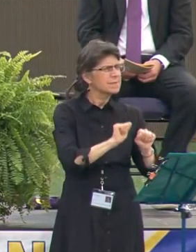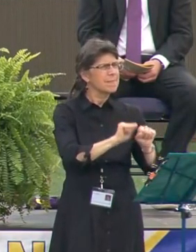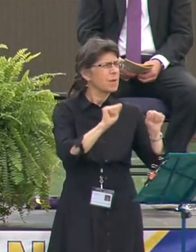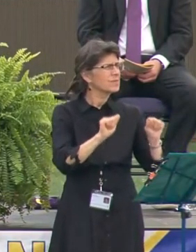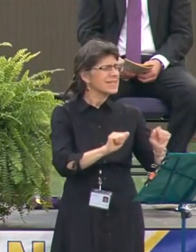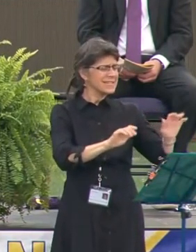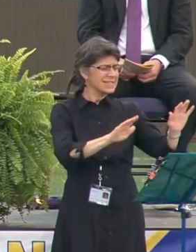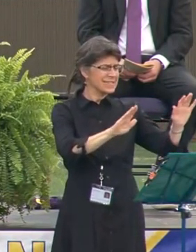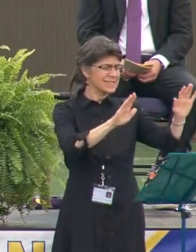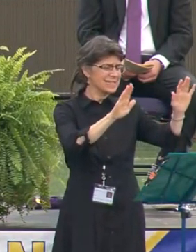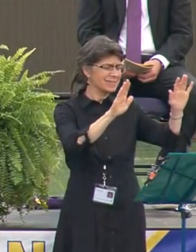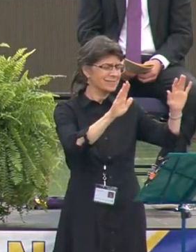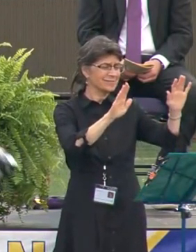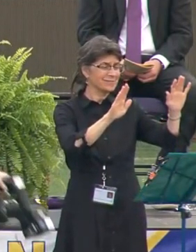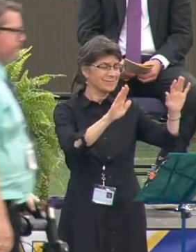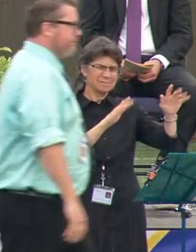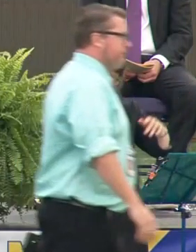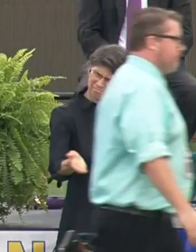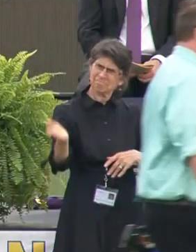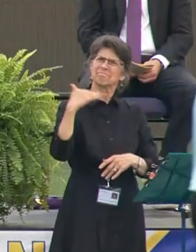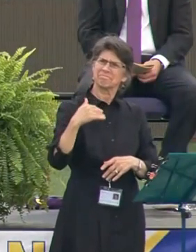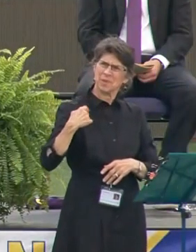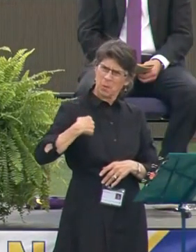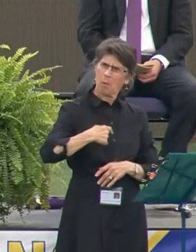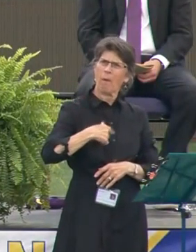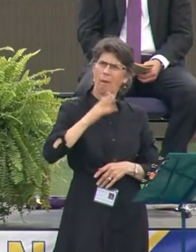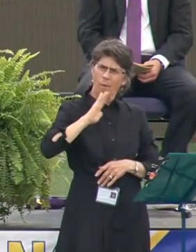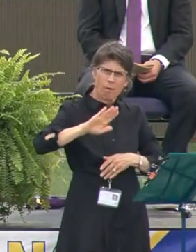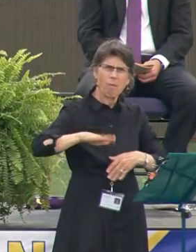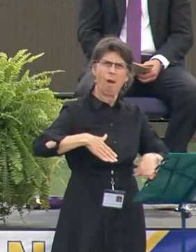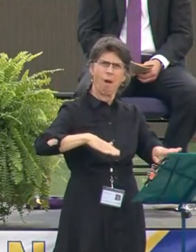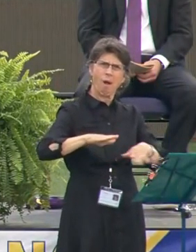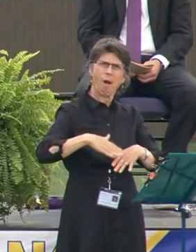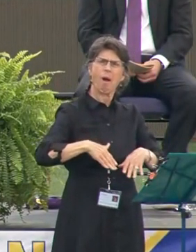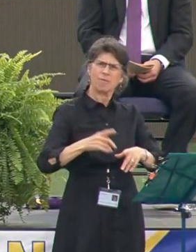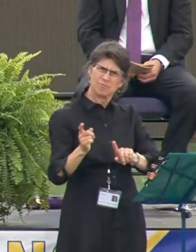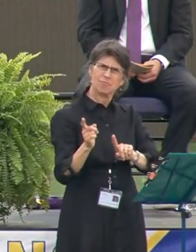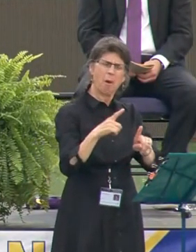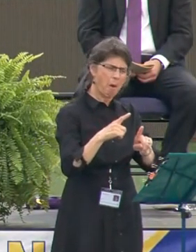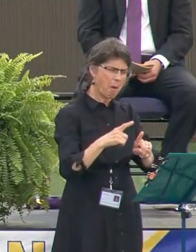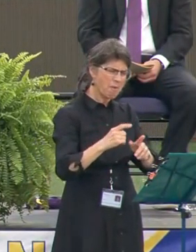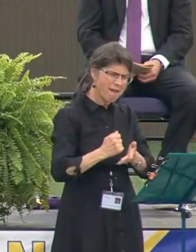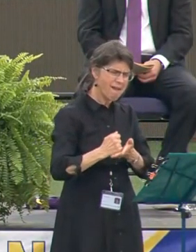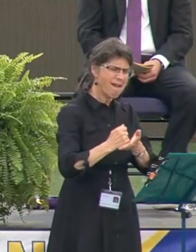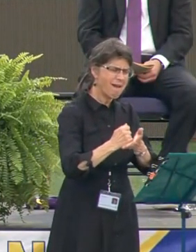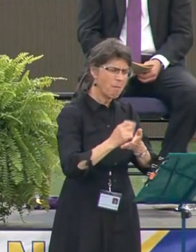move mountains. We'll walk it out and